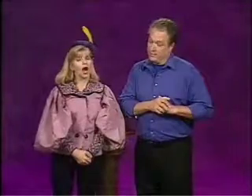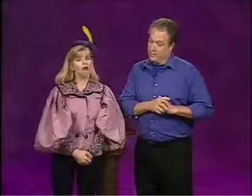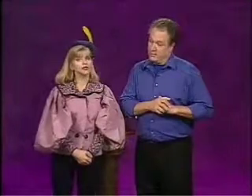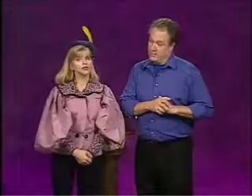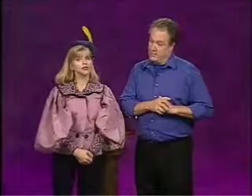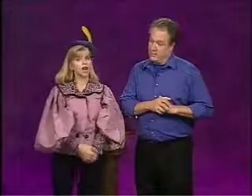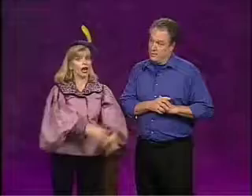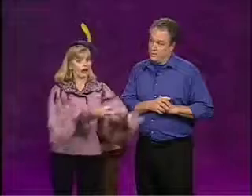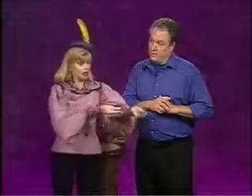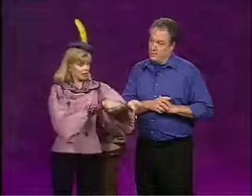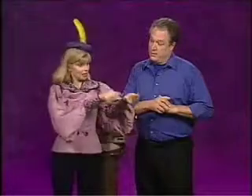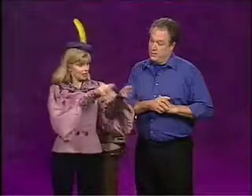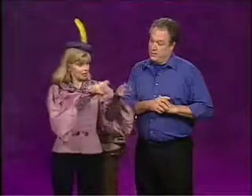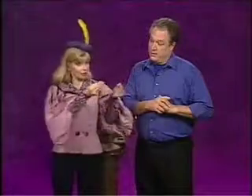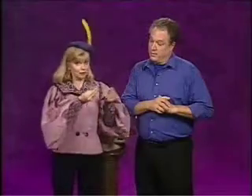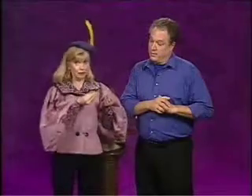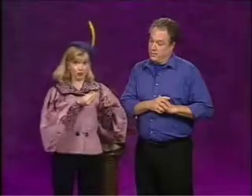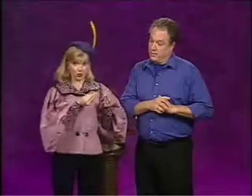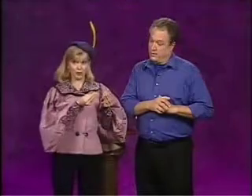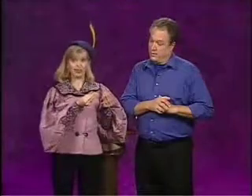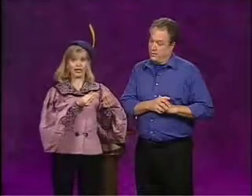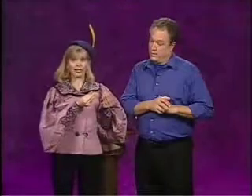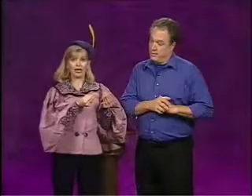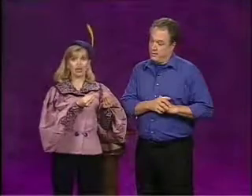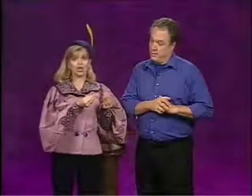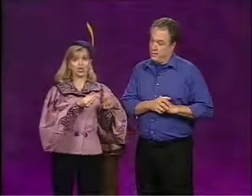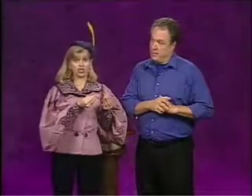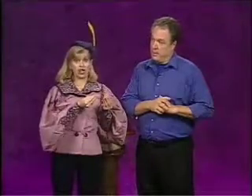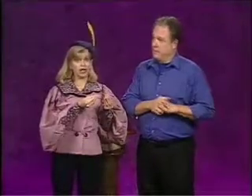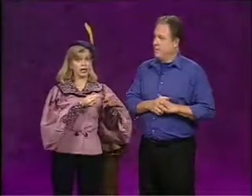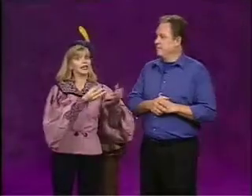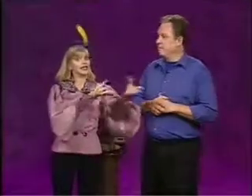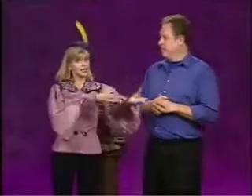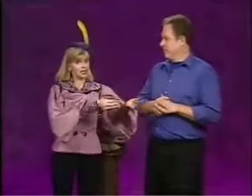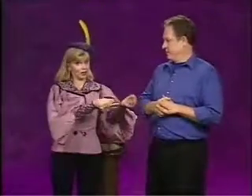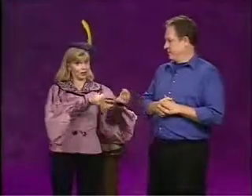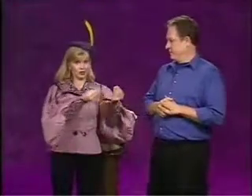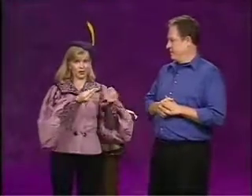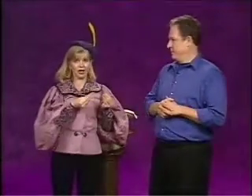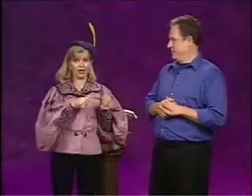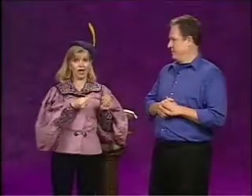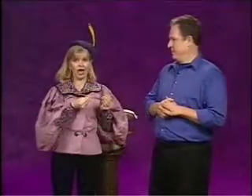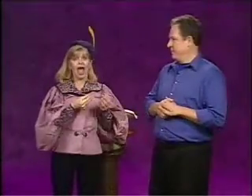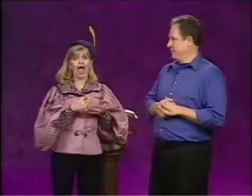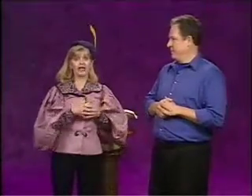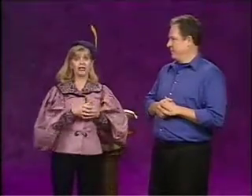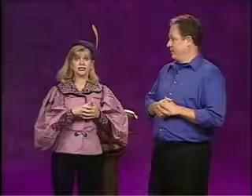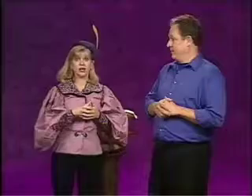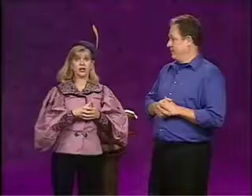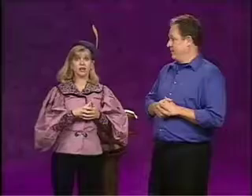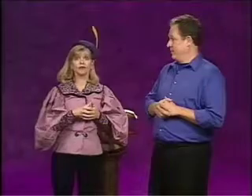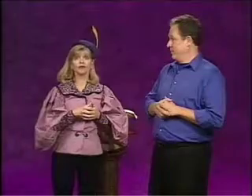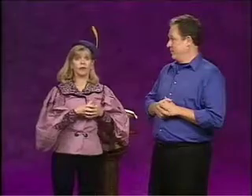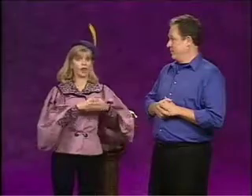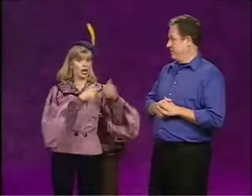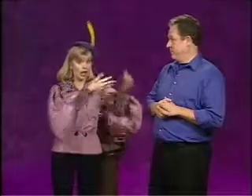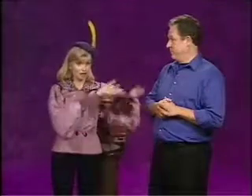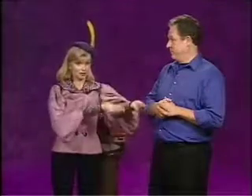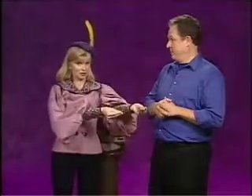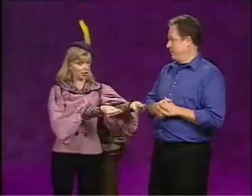I'd sign give toward me because Jane is giving it to me. And I'd sign it from the left